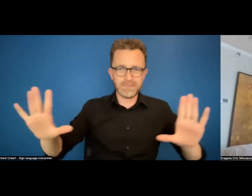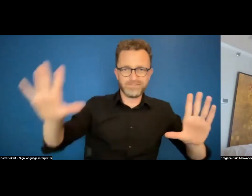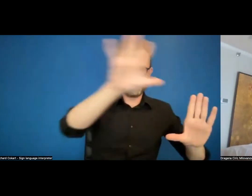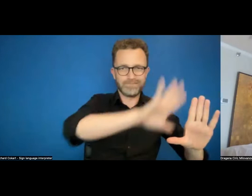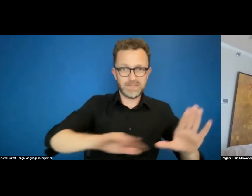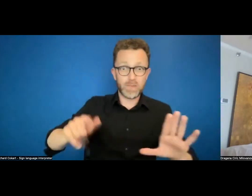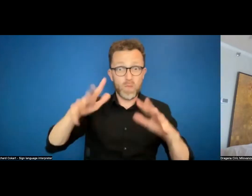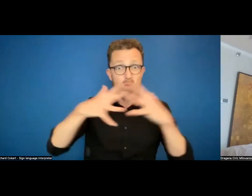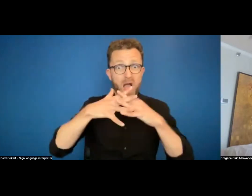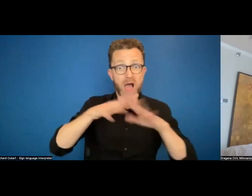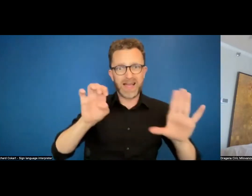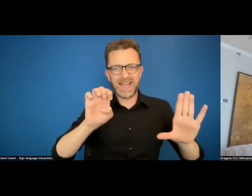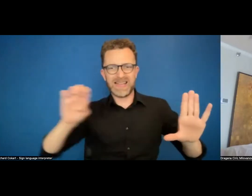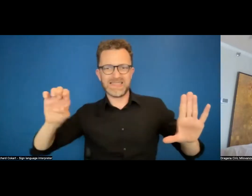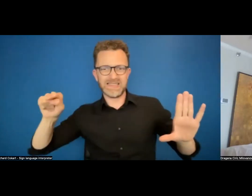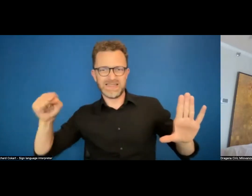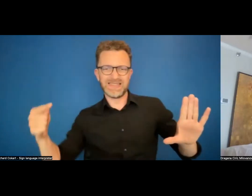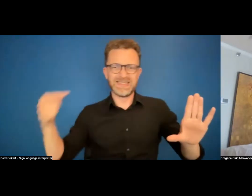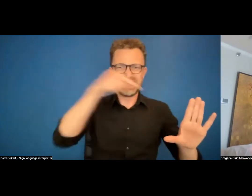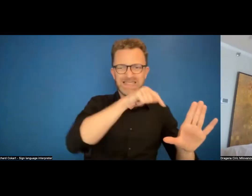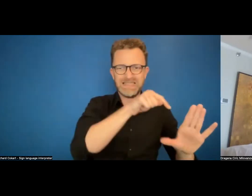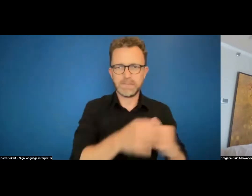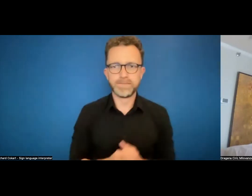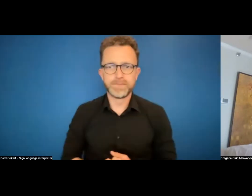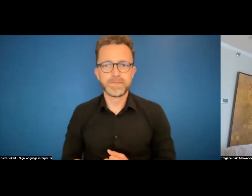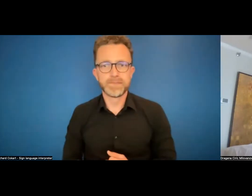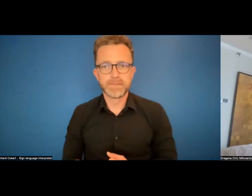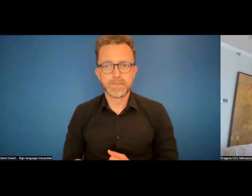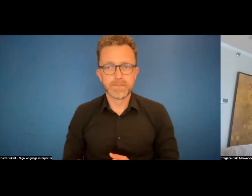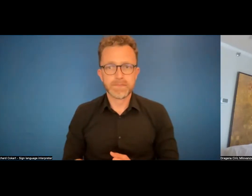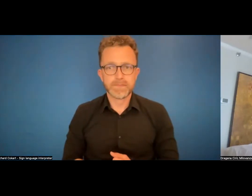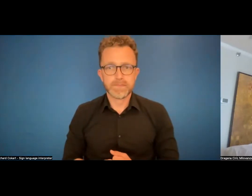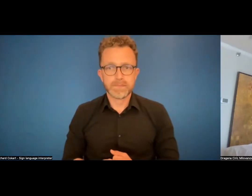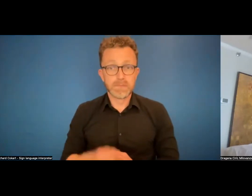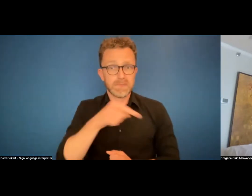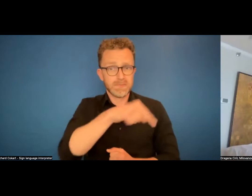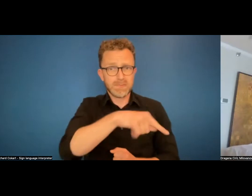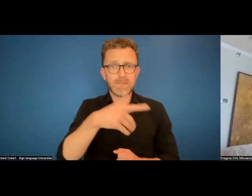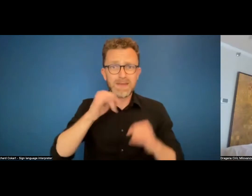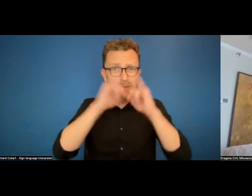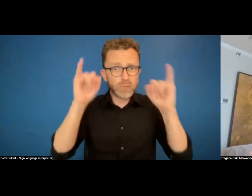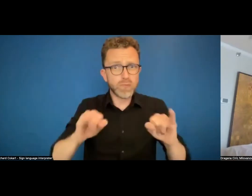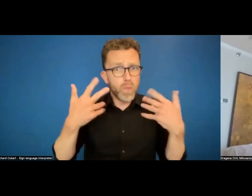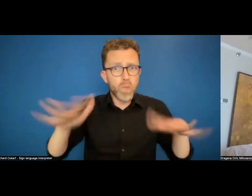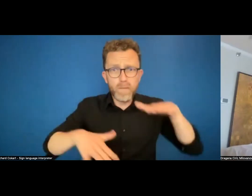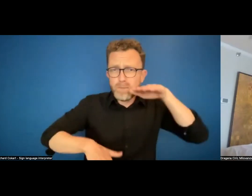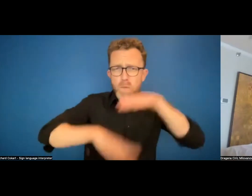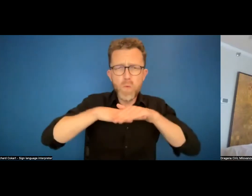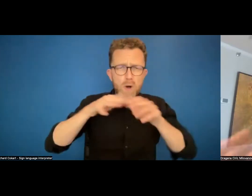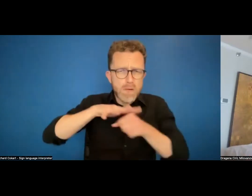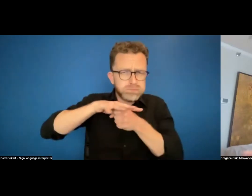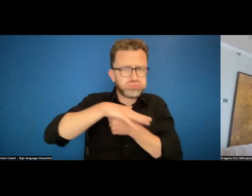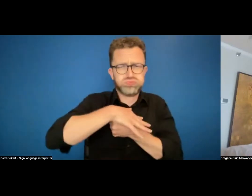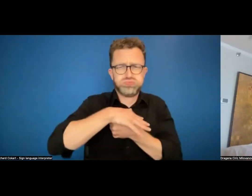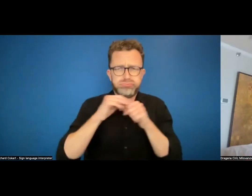to European Union countries. And the memorandum of understanding that I will spoke about briefly, I